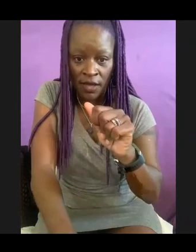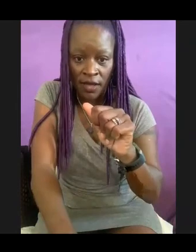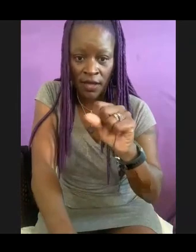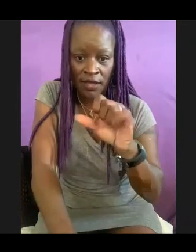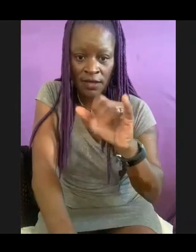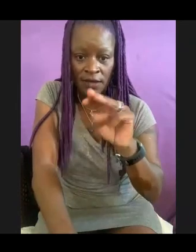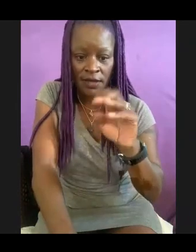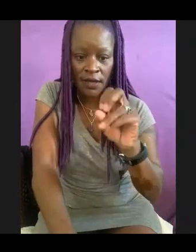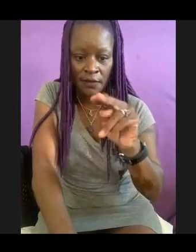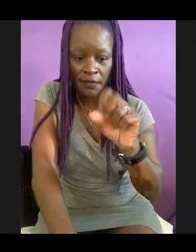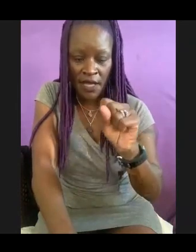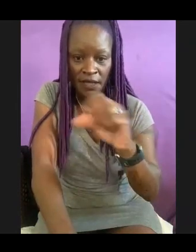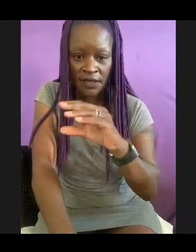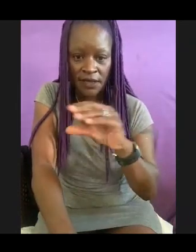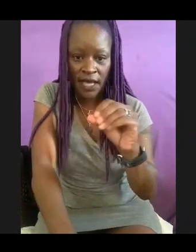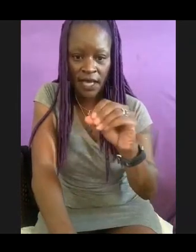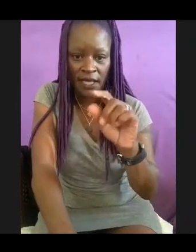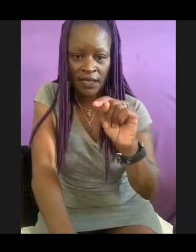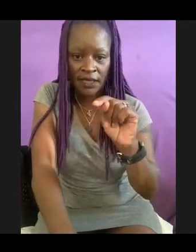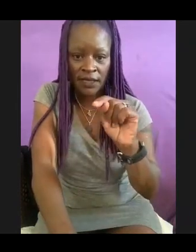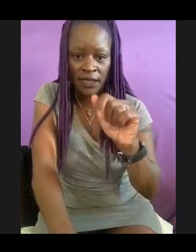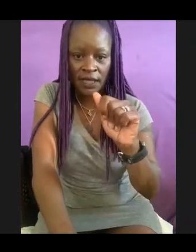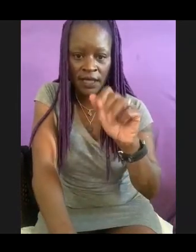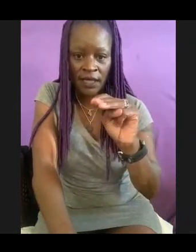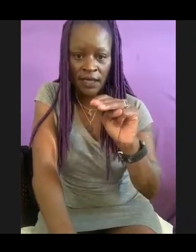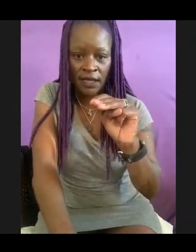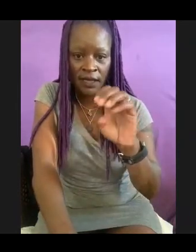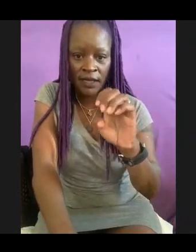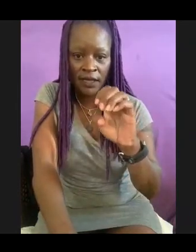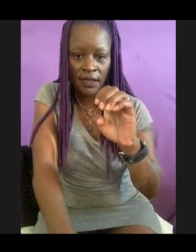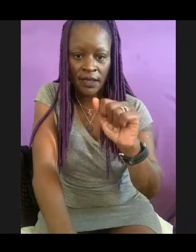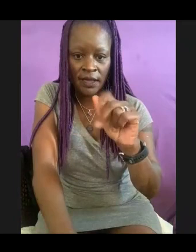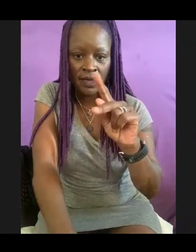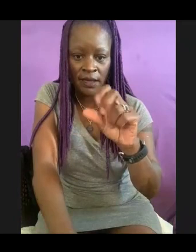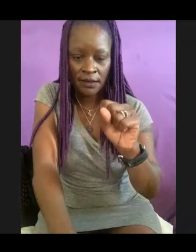Spruce. Again, thank you and see you tomorrow.